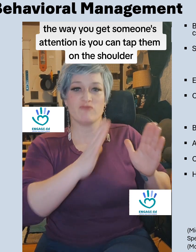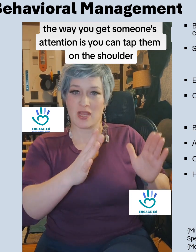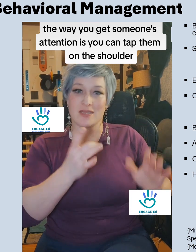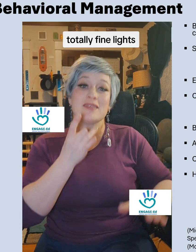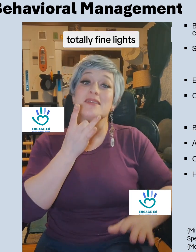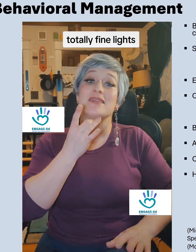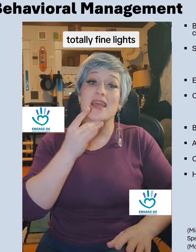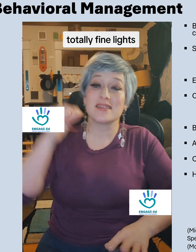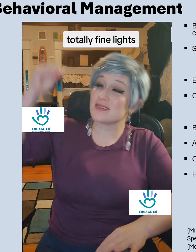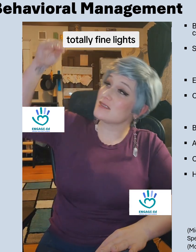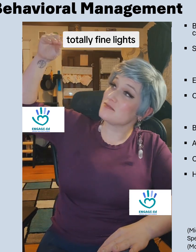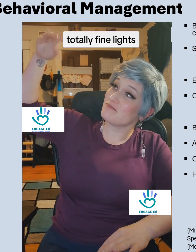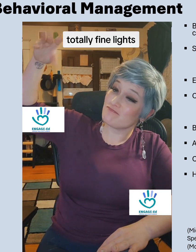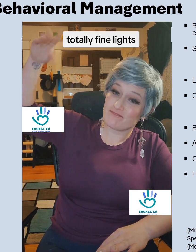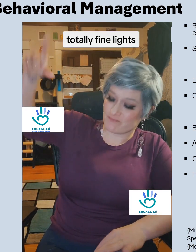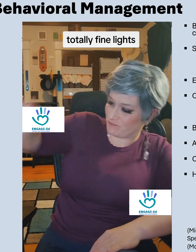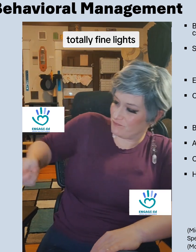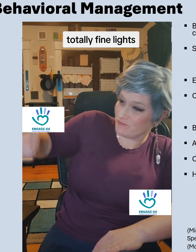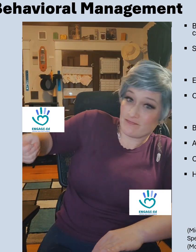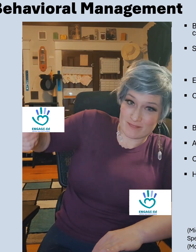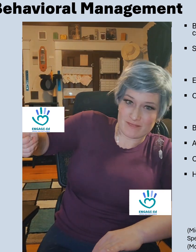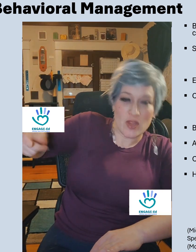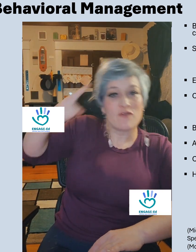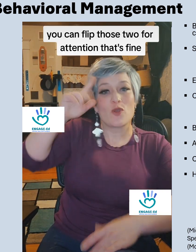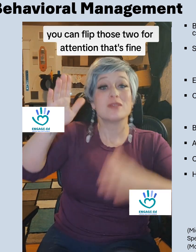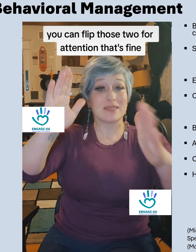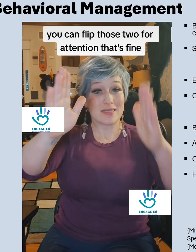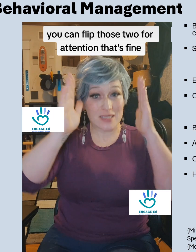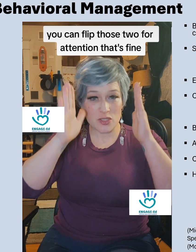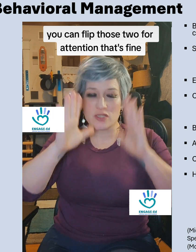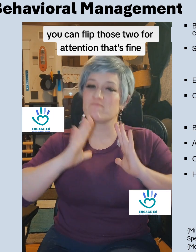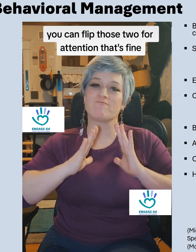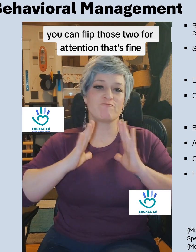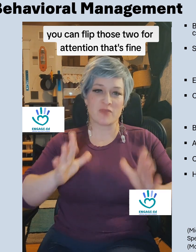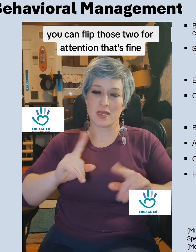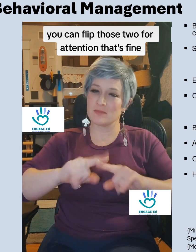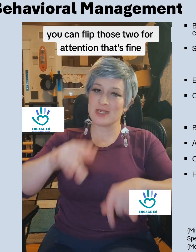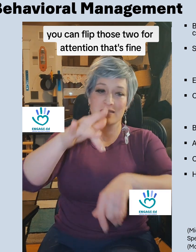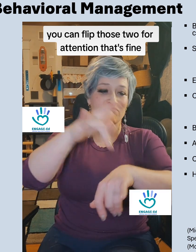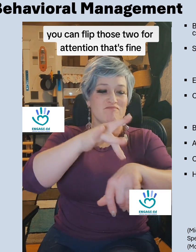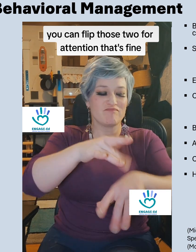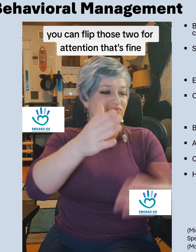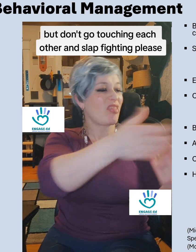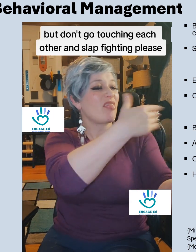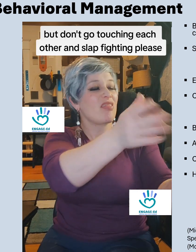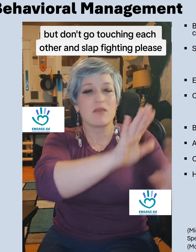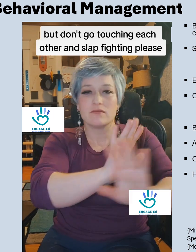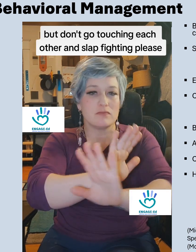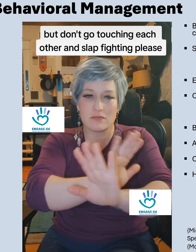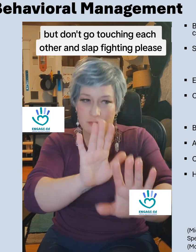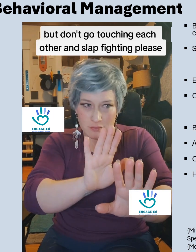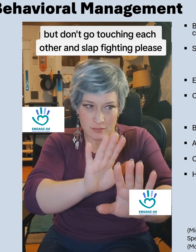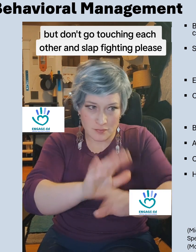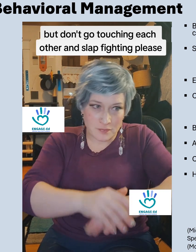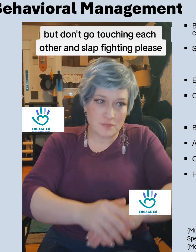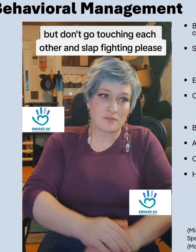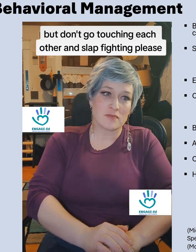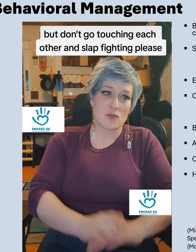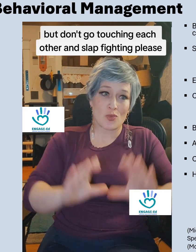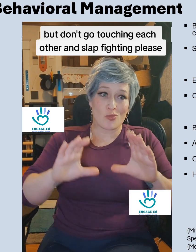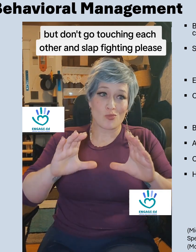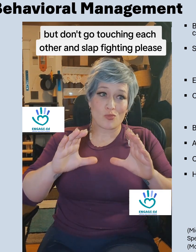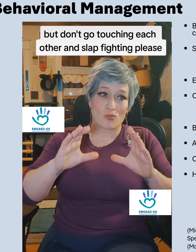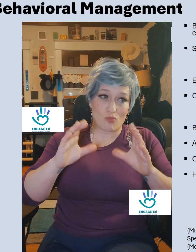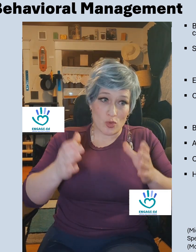shoulder. Totally fine. Lights, you can flick those too. For attention, that's fine. But don't go touching each other and slap